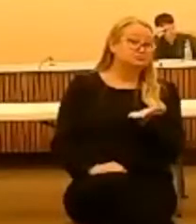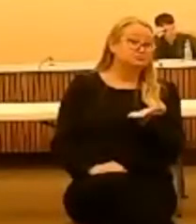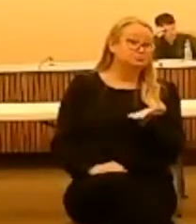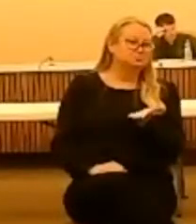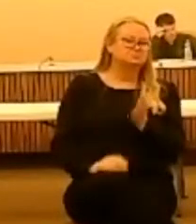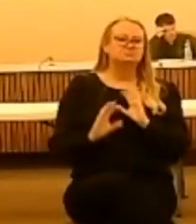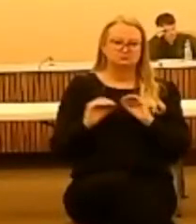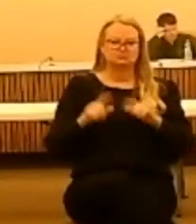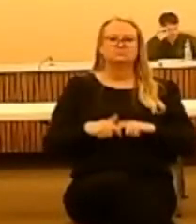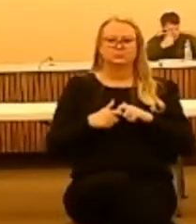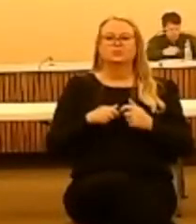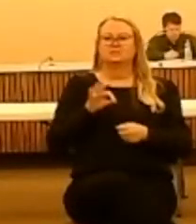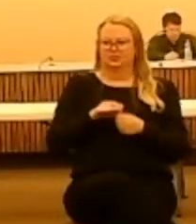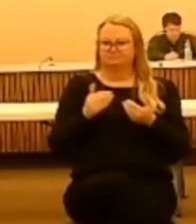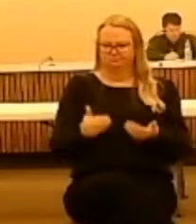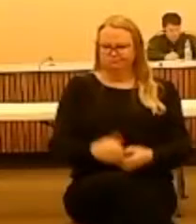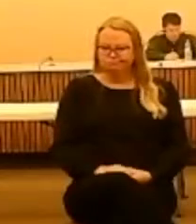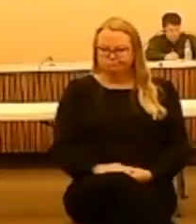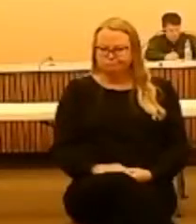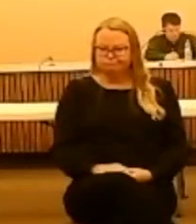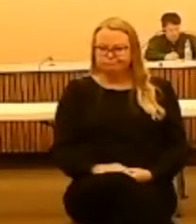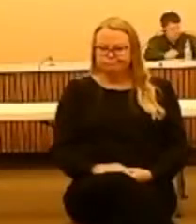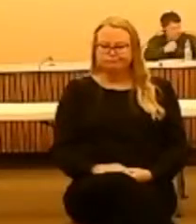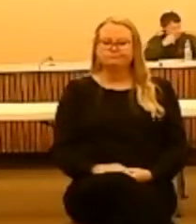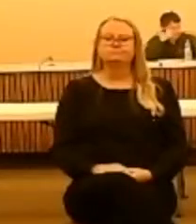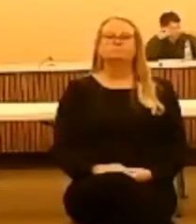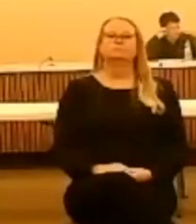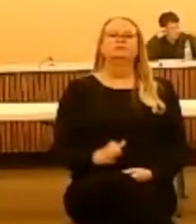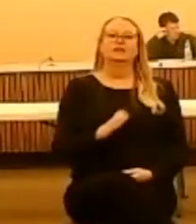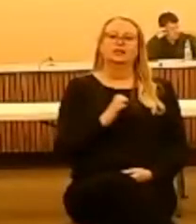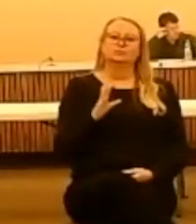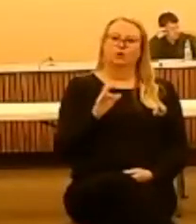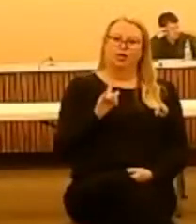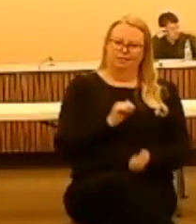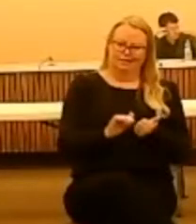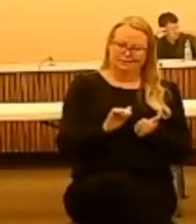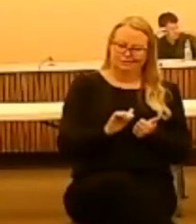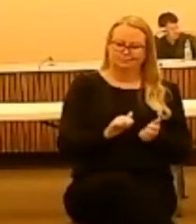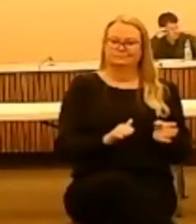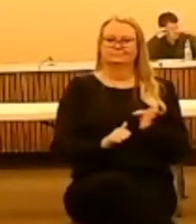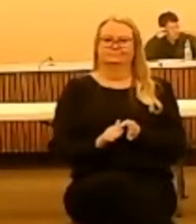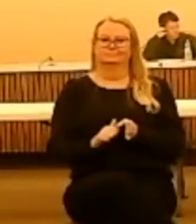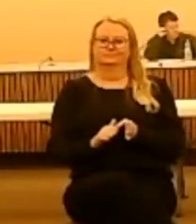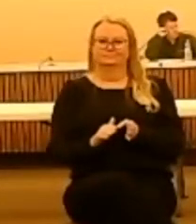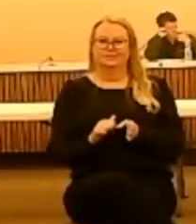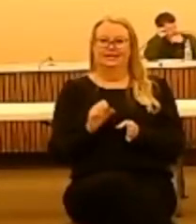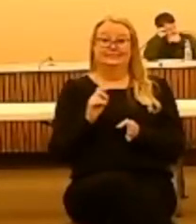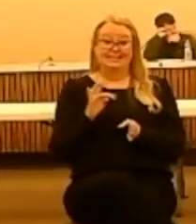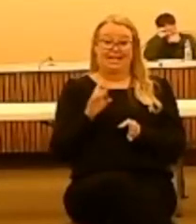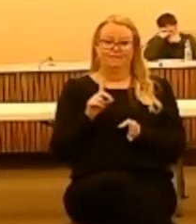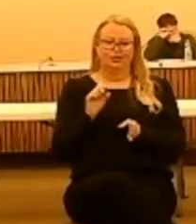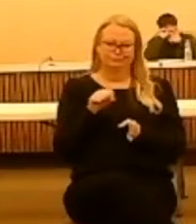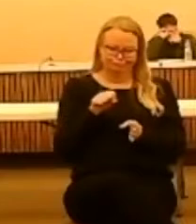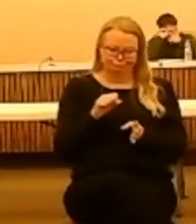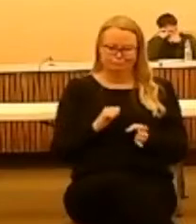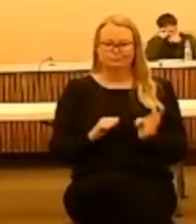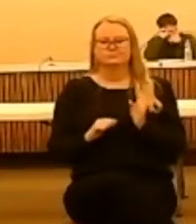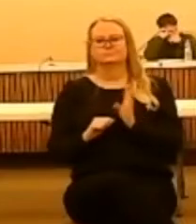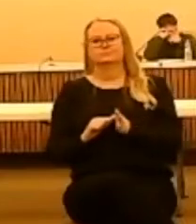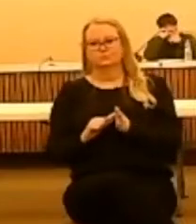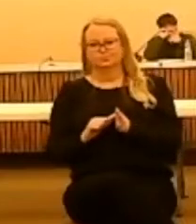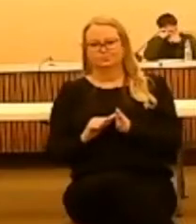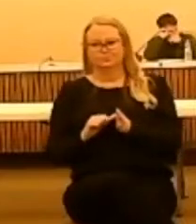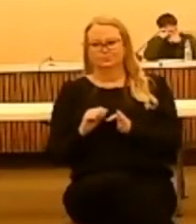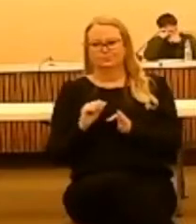Hearing none, please call the roll. Councilmember Barley, Aye. Councilmember Stafford, Aye.